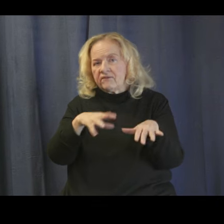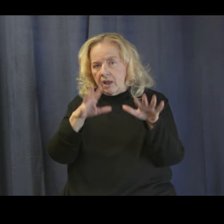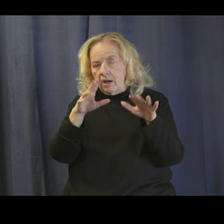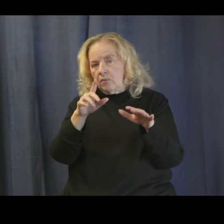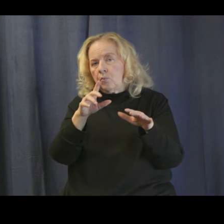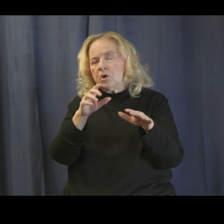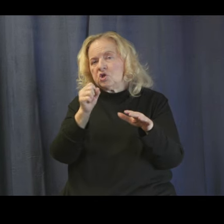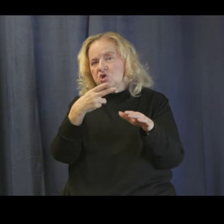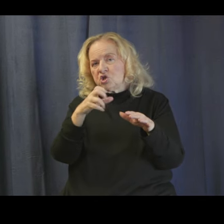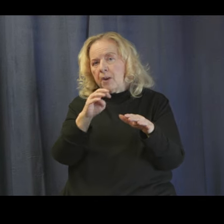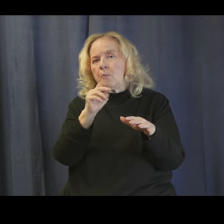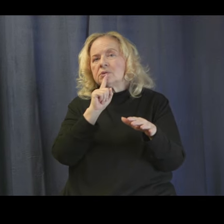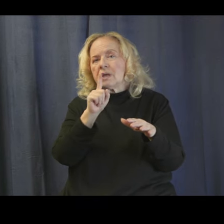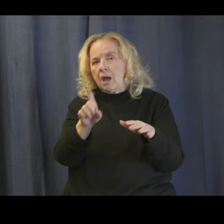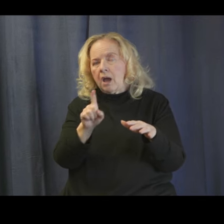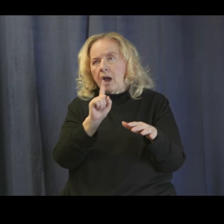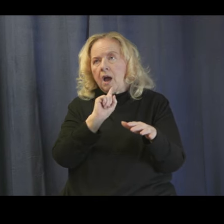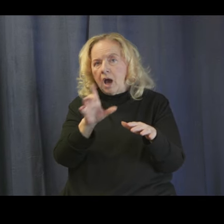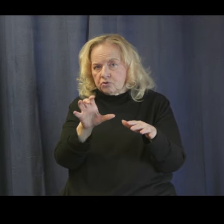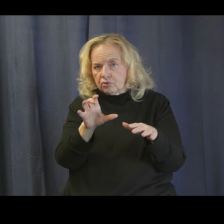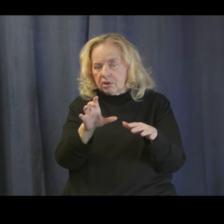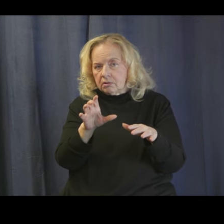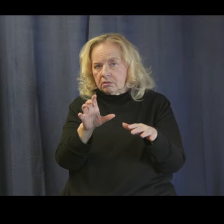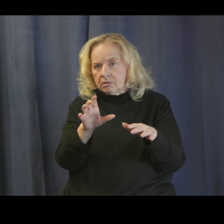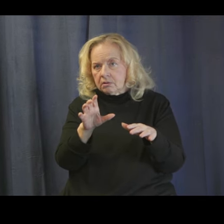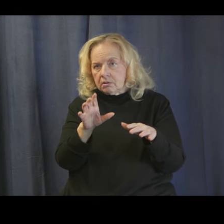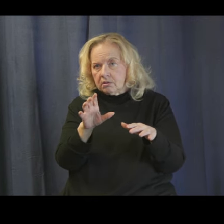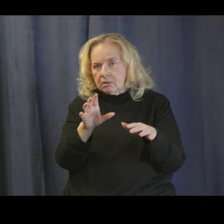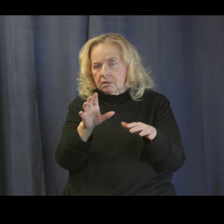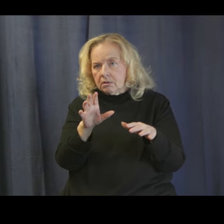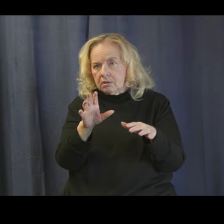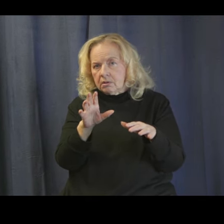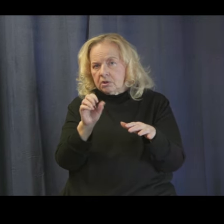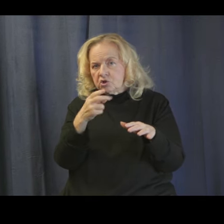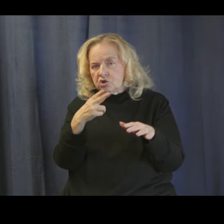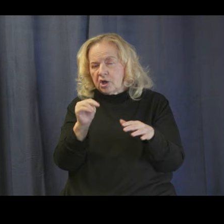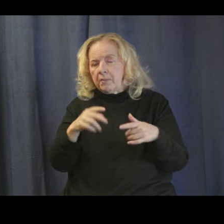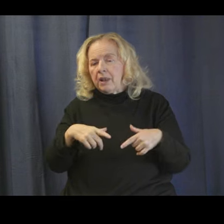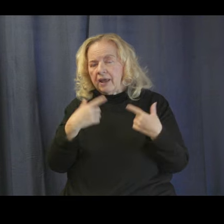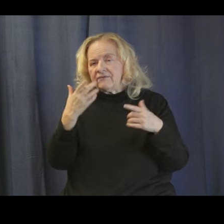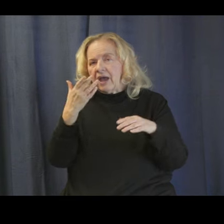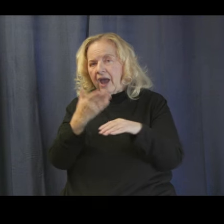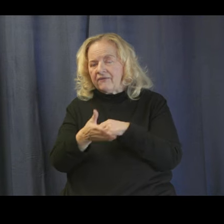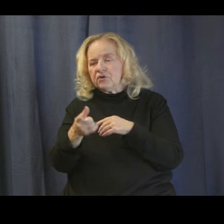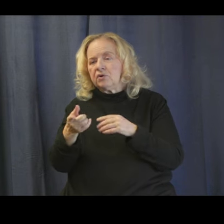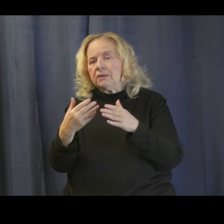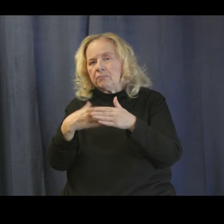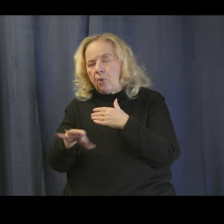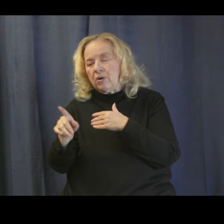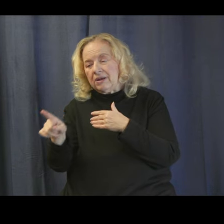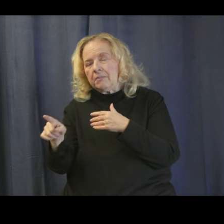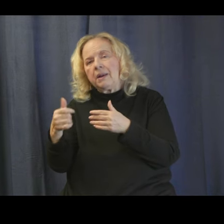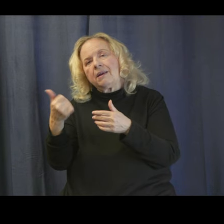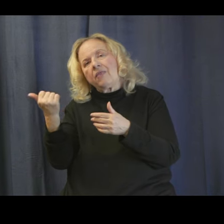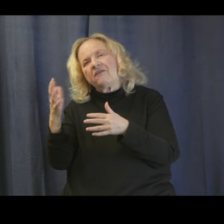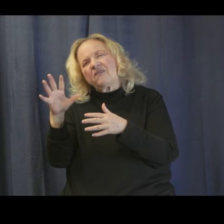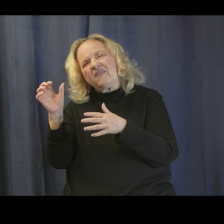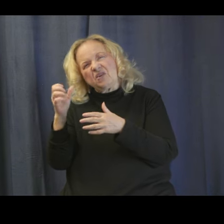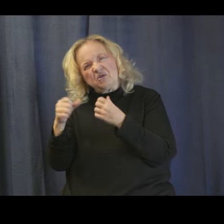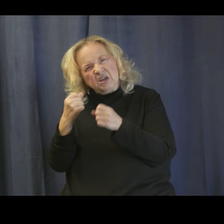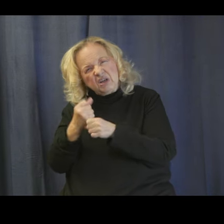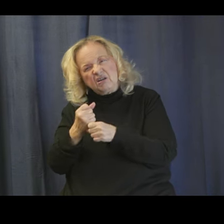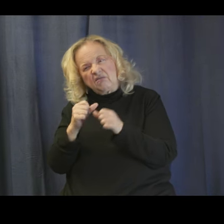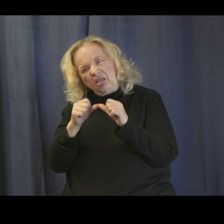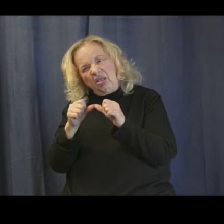Shem was 100 years old, he had Arphaxad. And then it says Shem lived after he begat him another